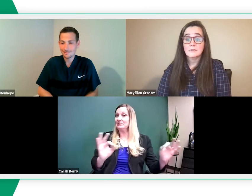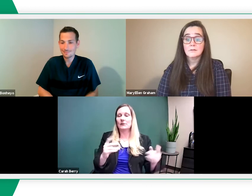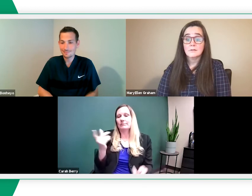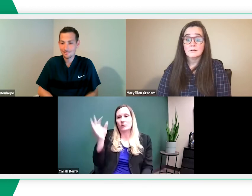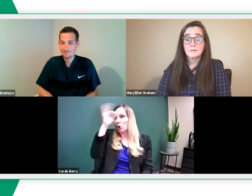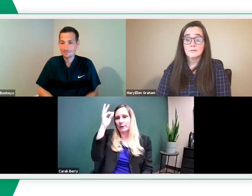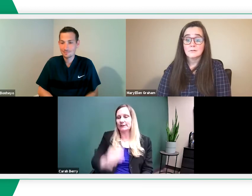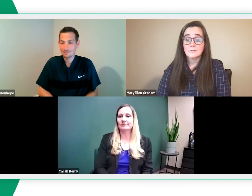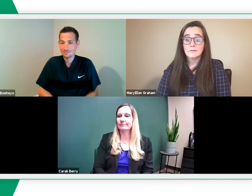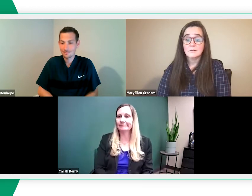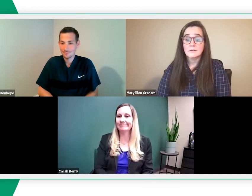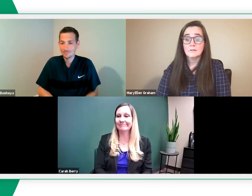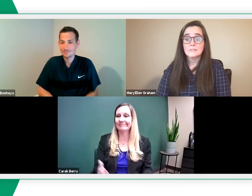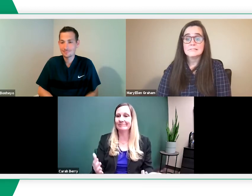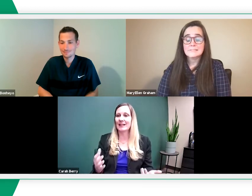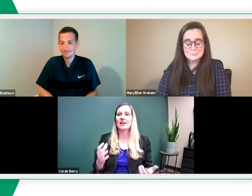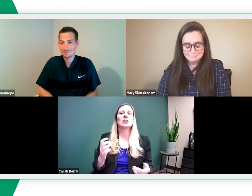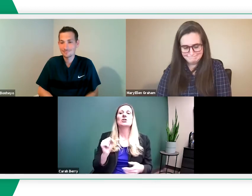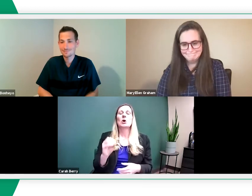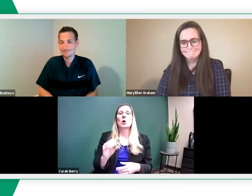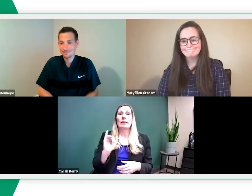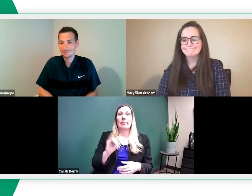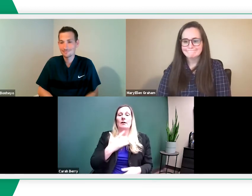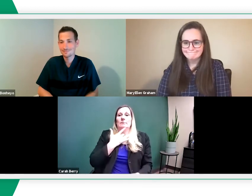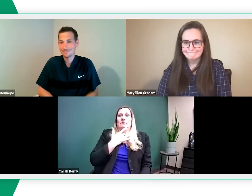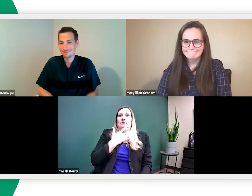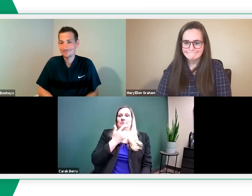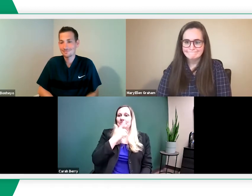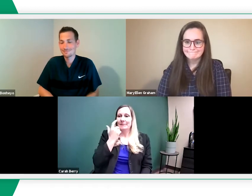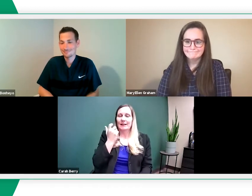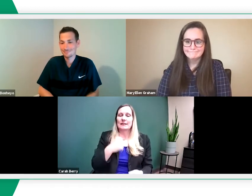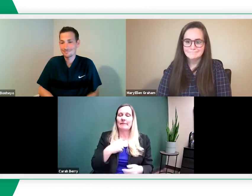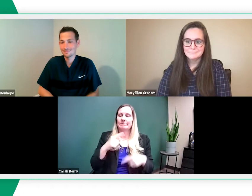it. She was clueless.